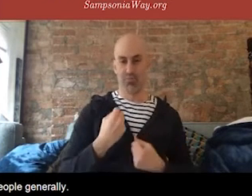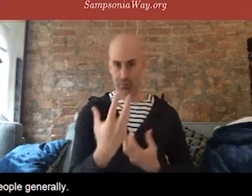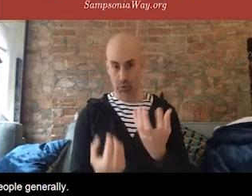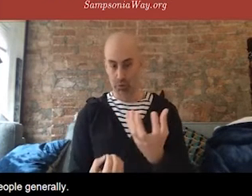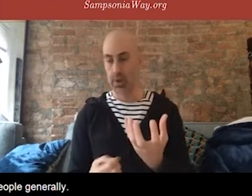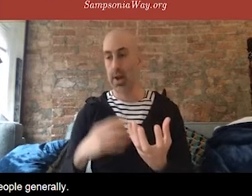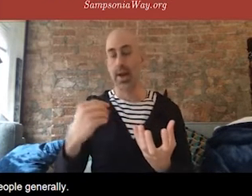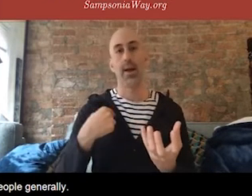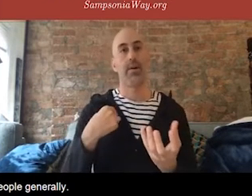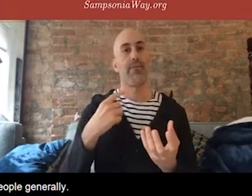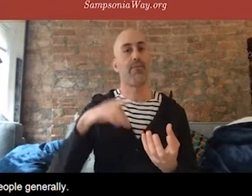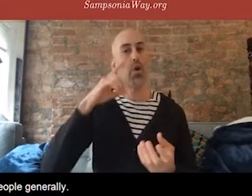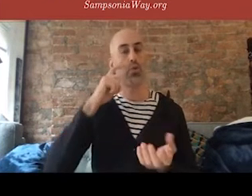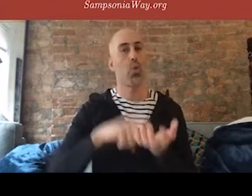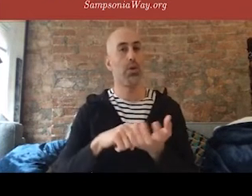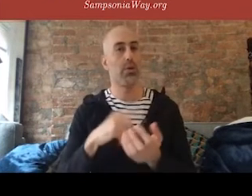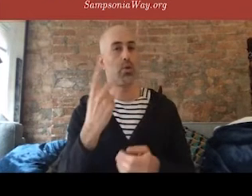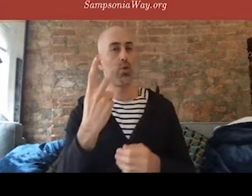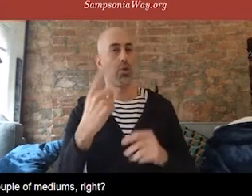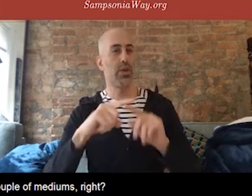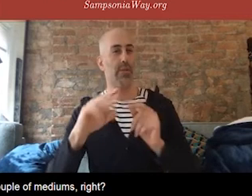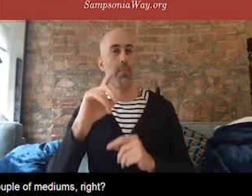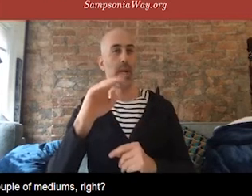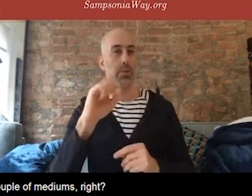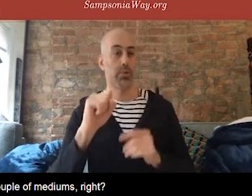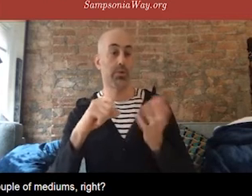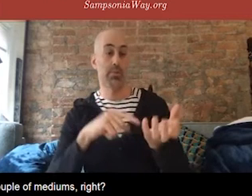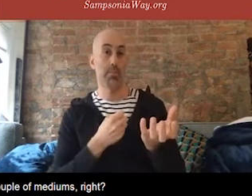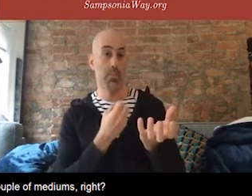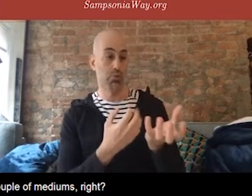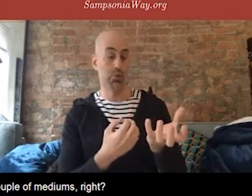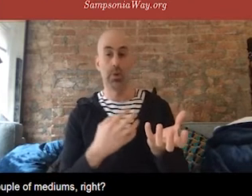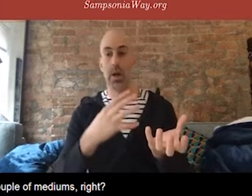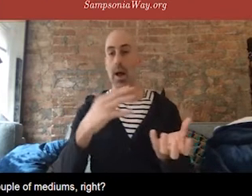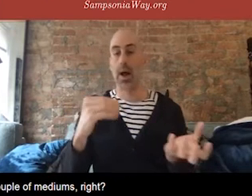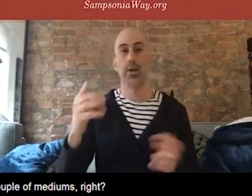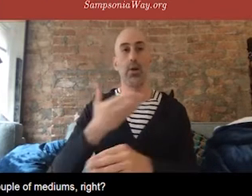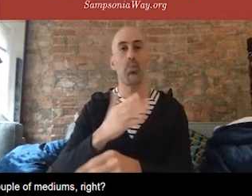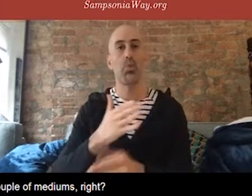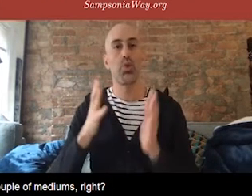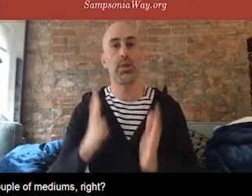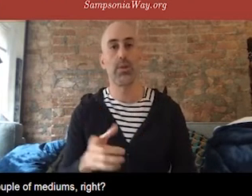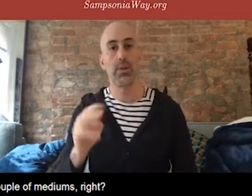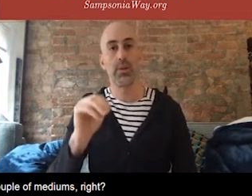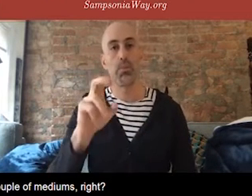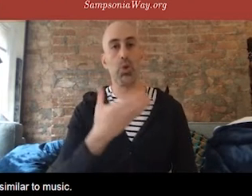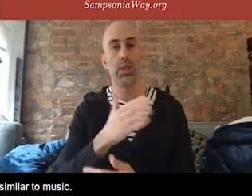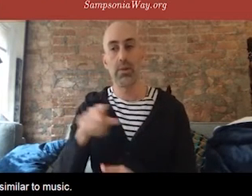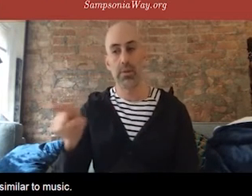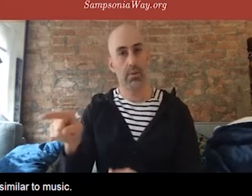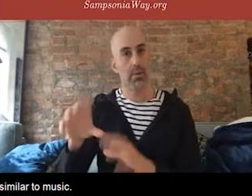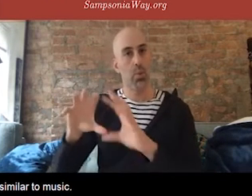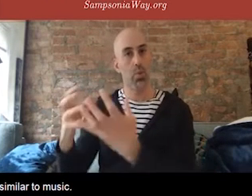is accessible to deaf people generally. But then I noticed that there's a couple of mediums,